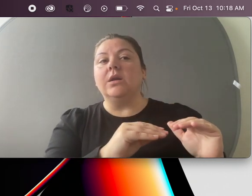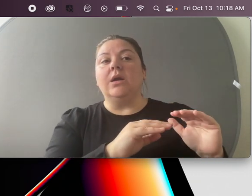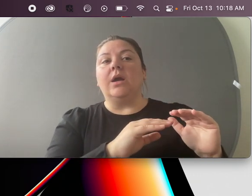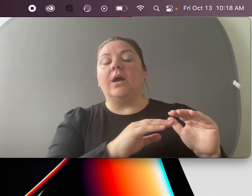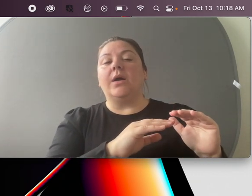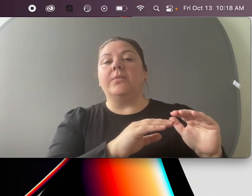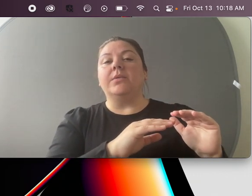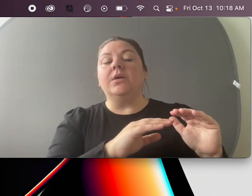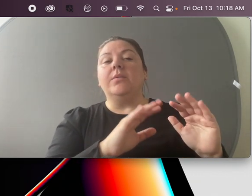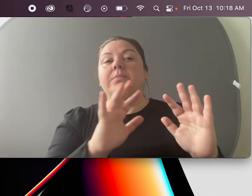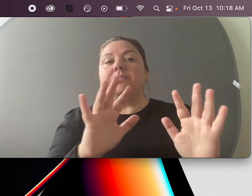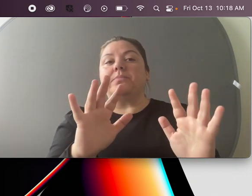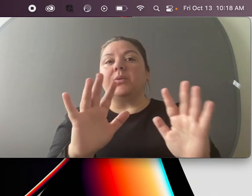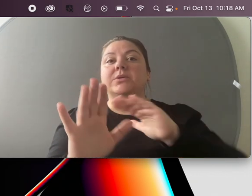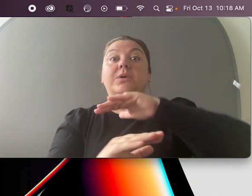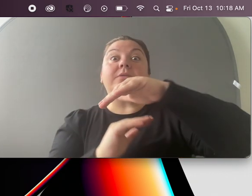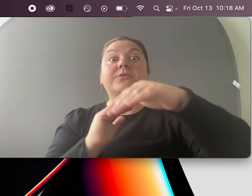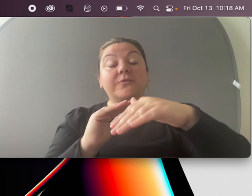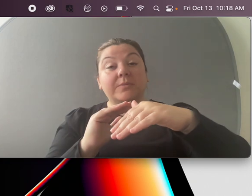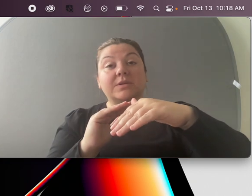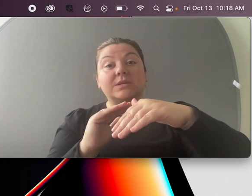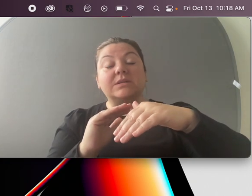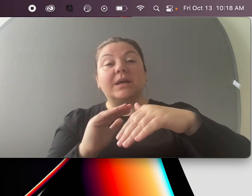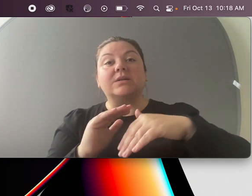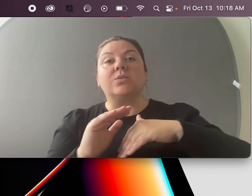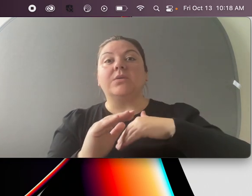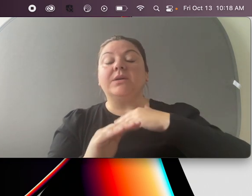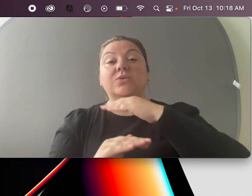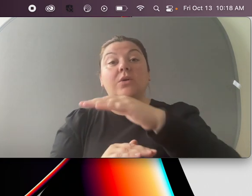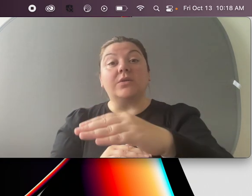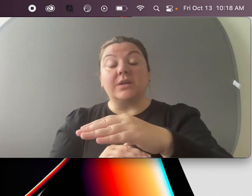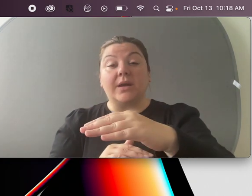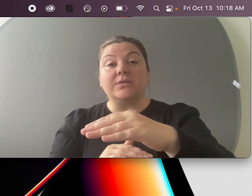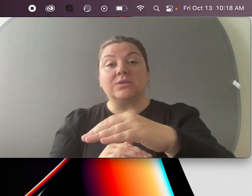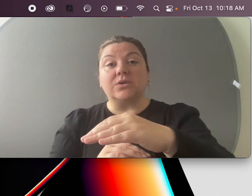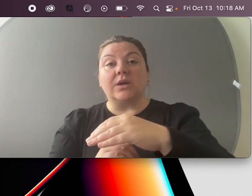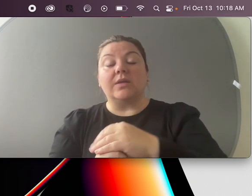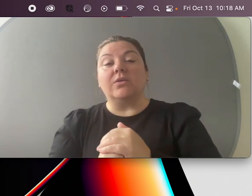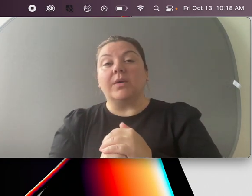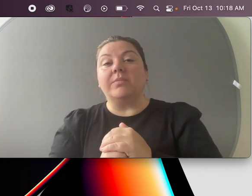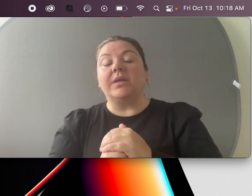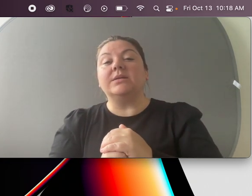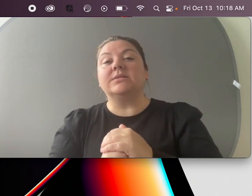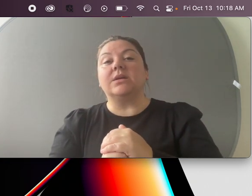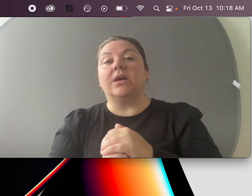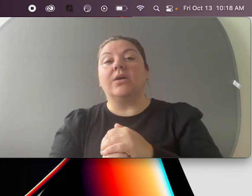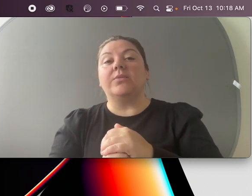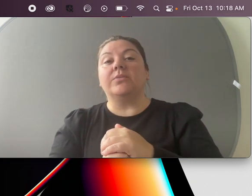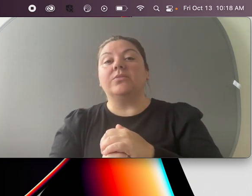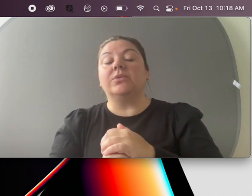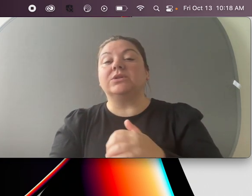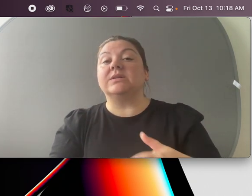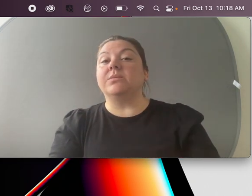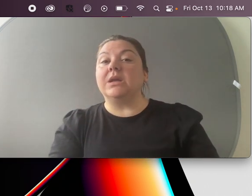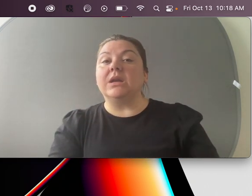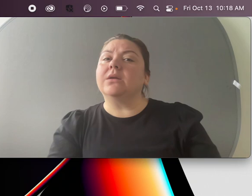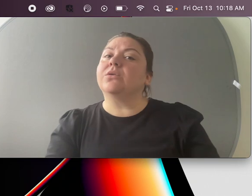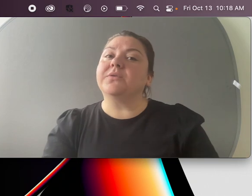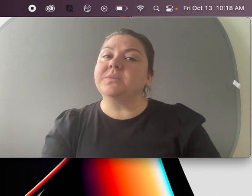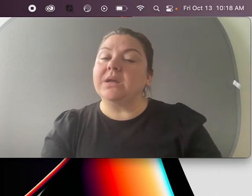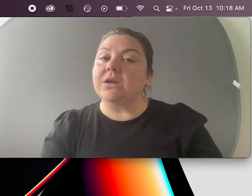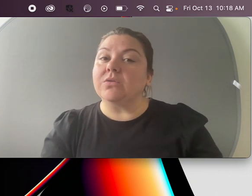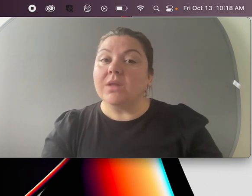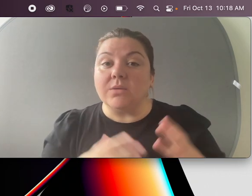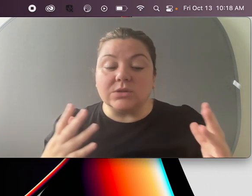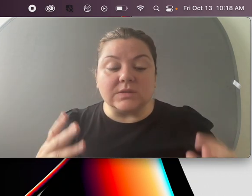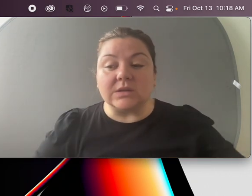it. But we want to flip the syntax. We want to make sure all the nouns are in the right place, which is in the beginning. I don't know if you